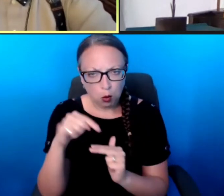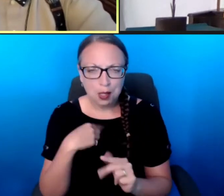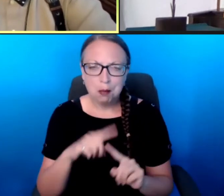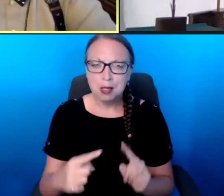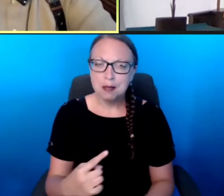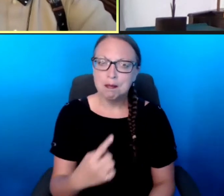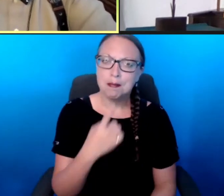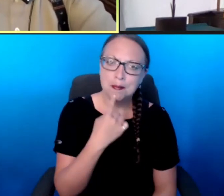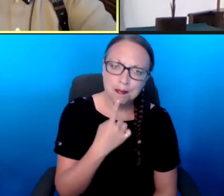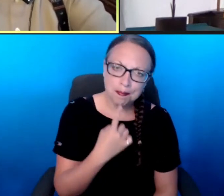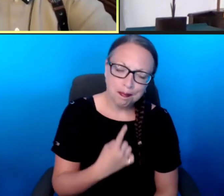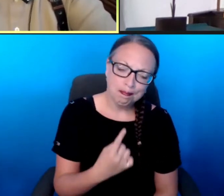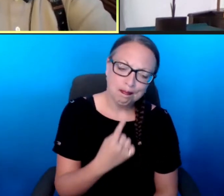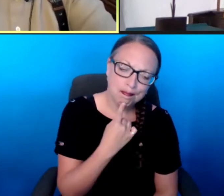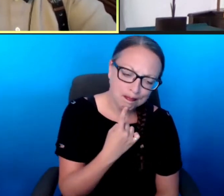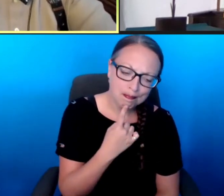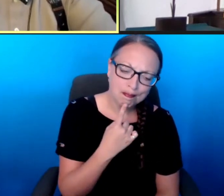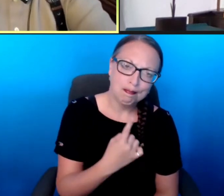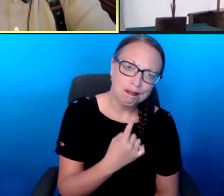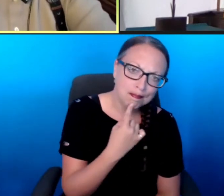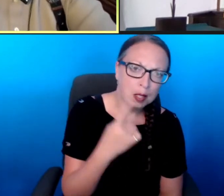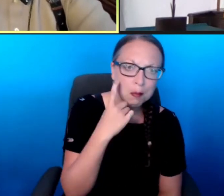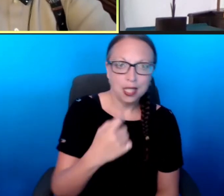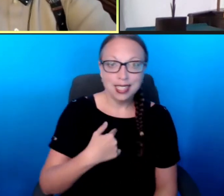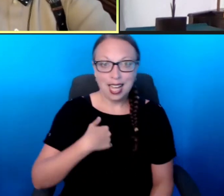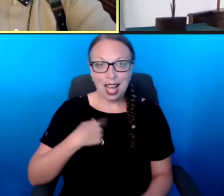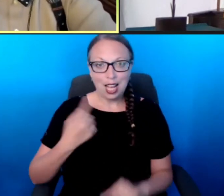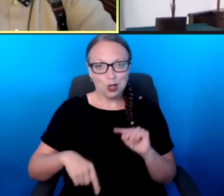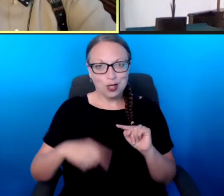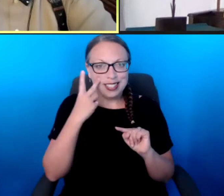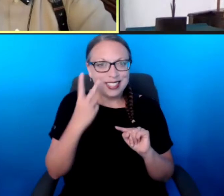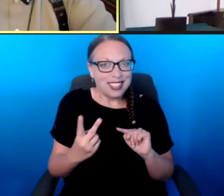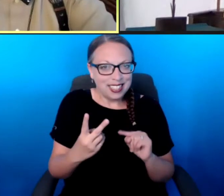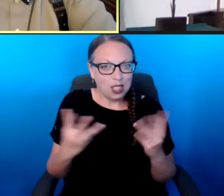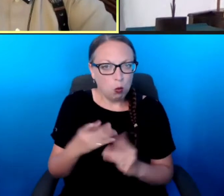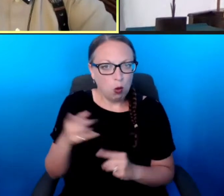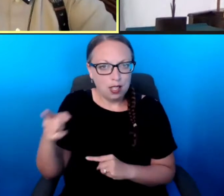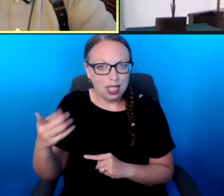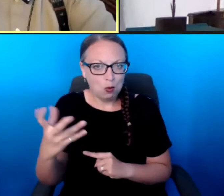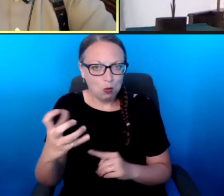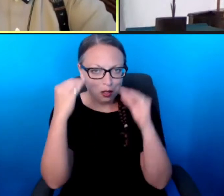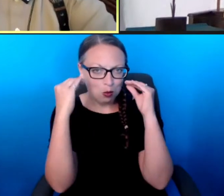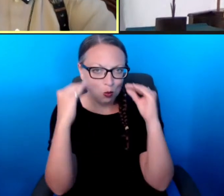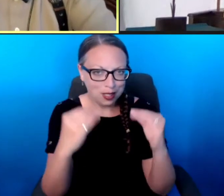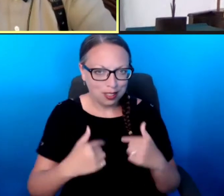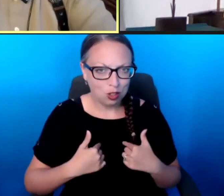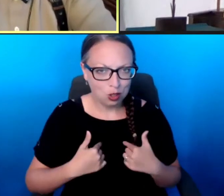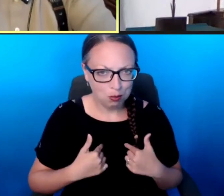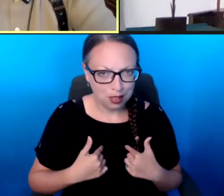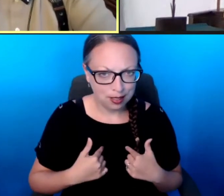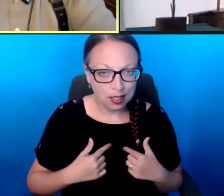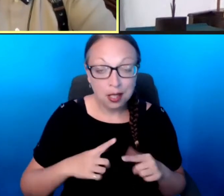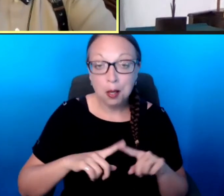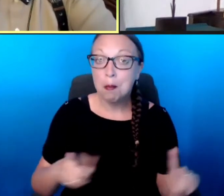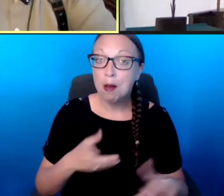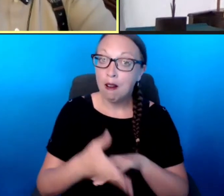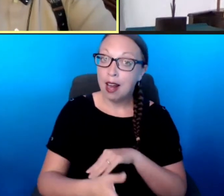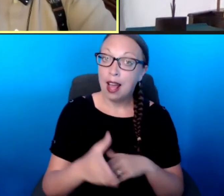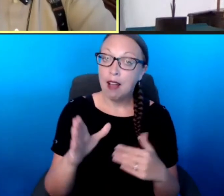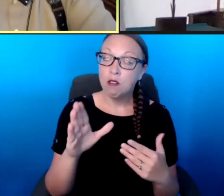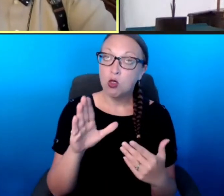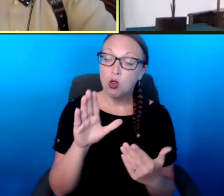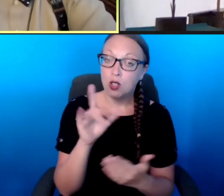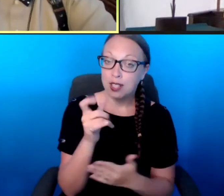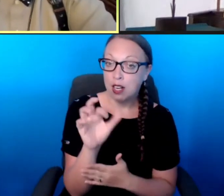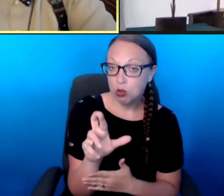after disappointment for him because I couldn't see what he had to teach. However, after his cancer, and as